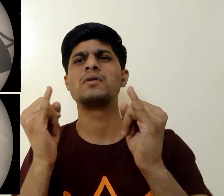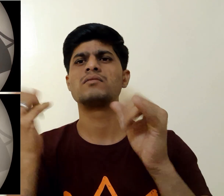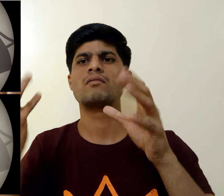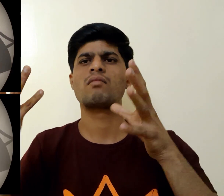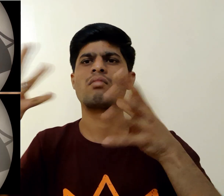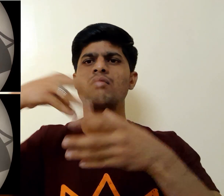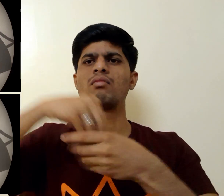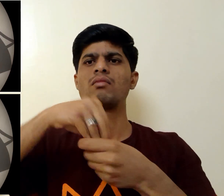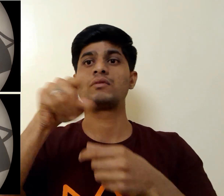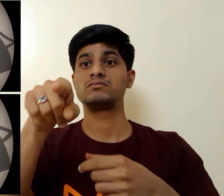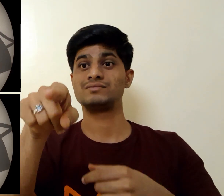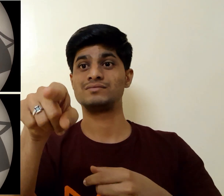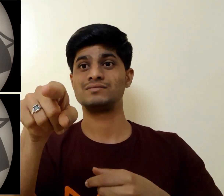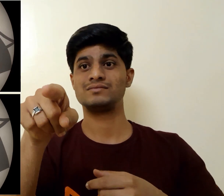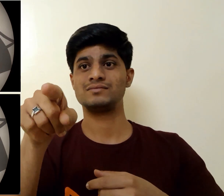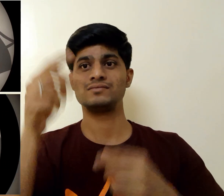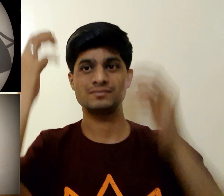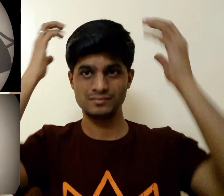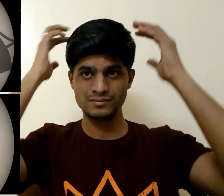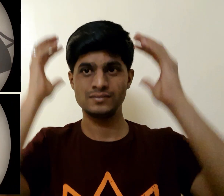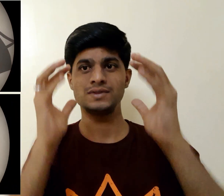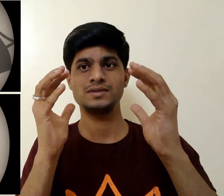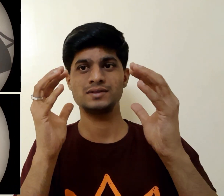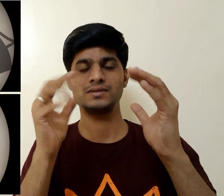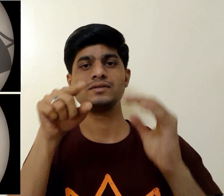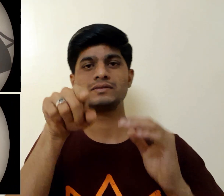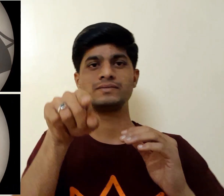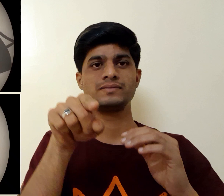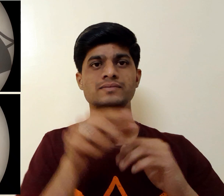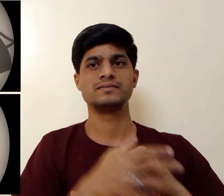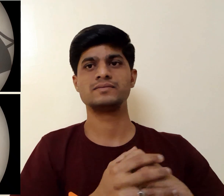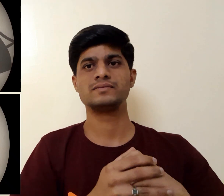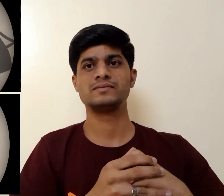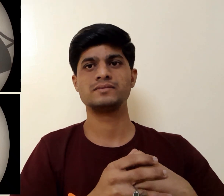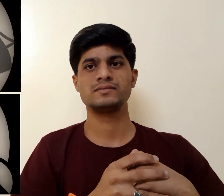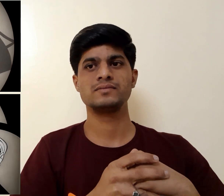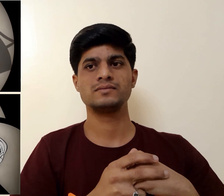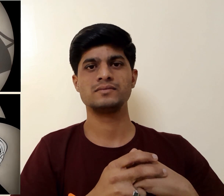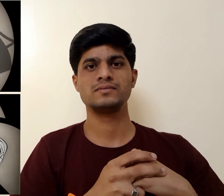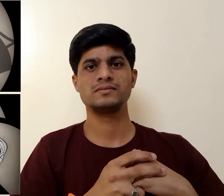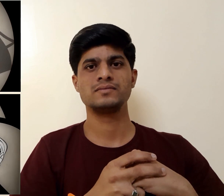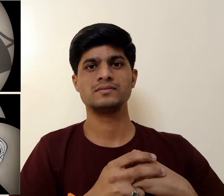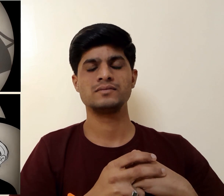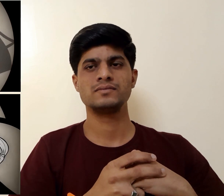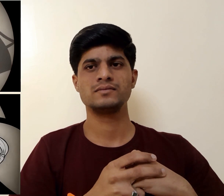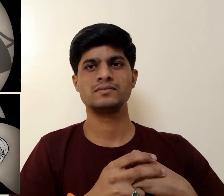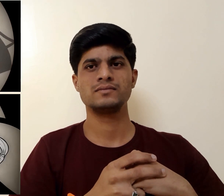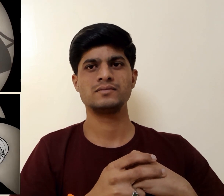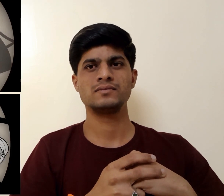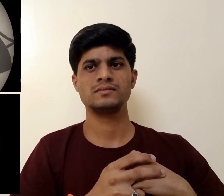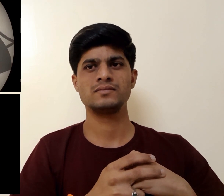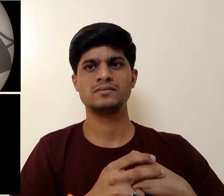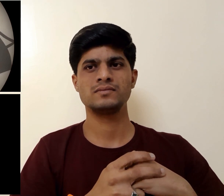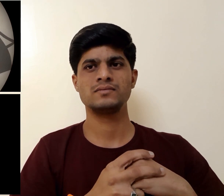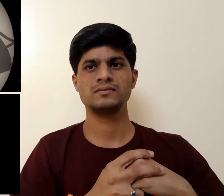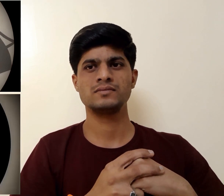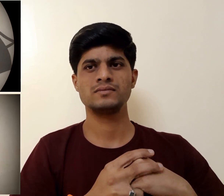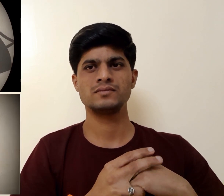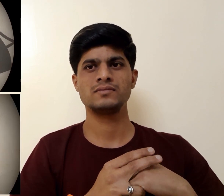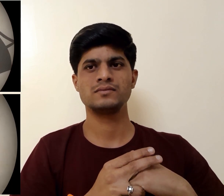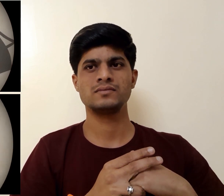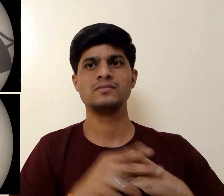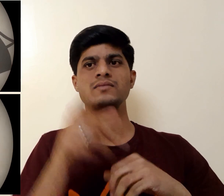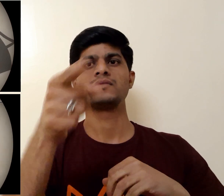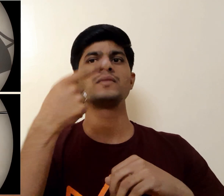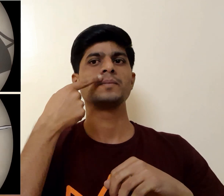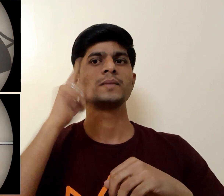affected by addiction. But then in 1994, doctors Volkov and Shelbert, top neuroscientists,